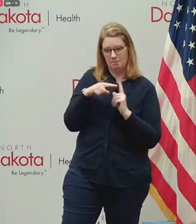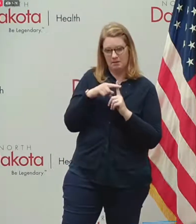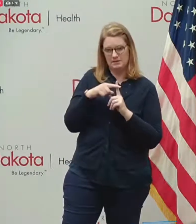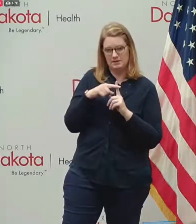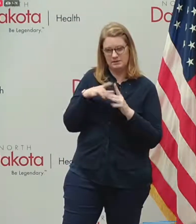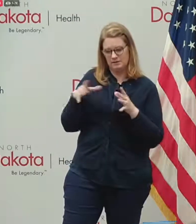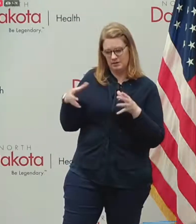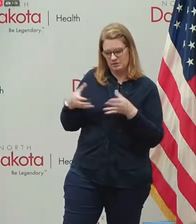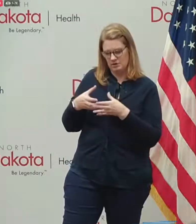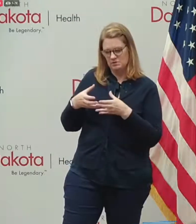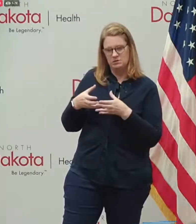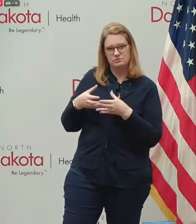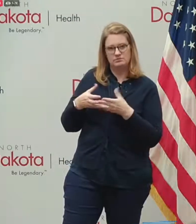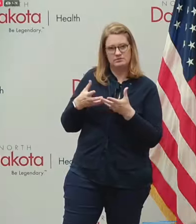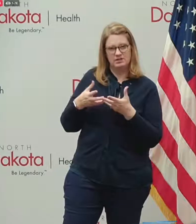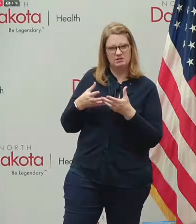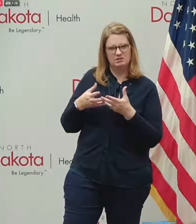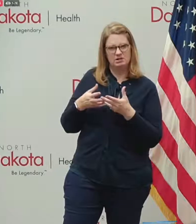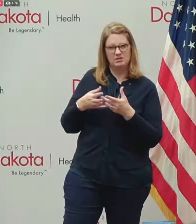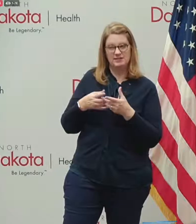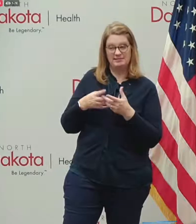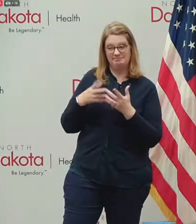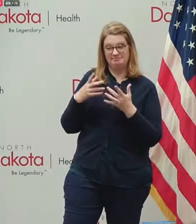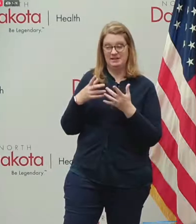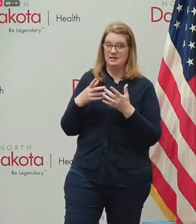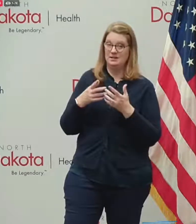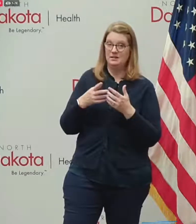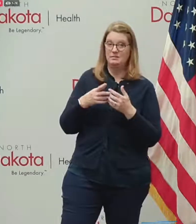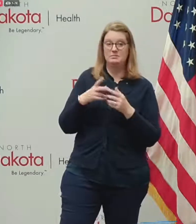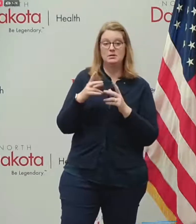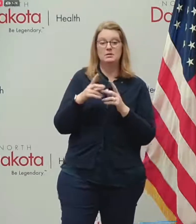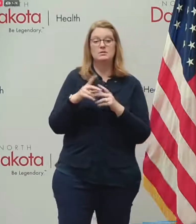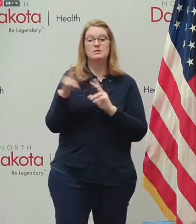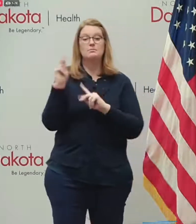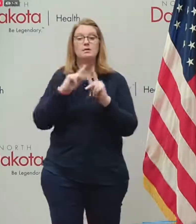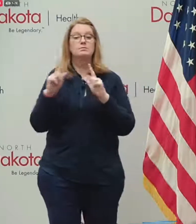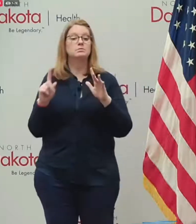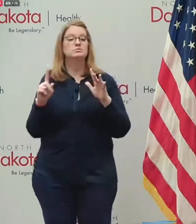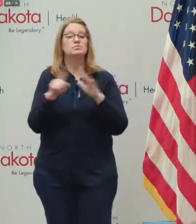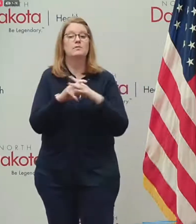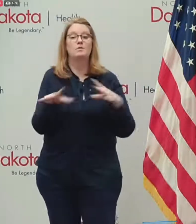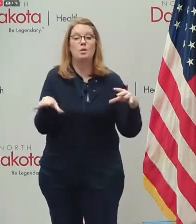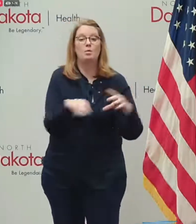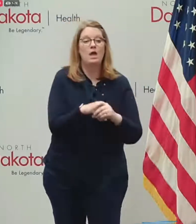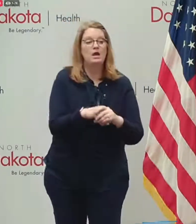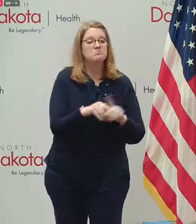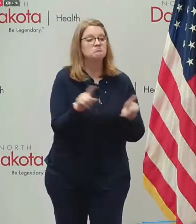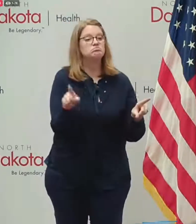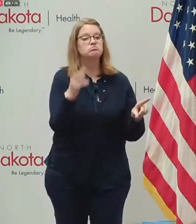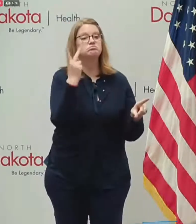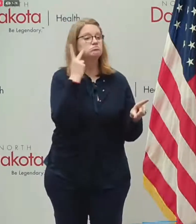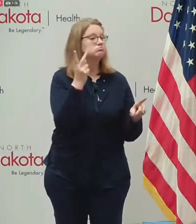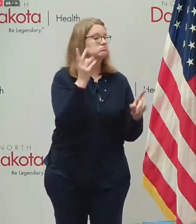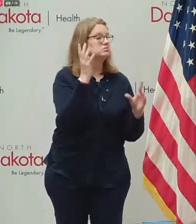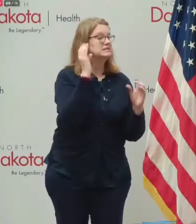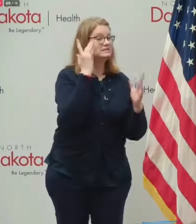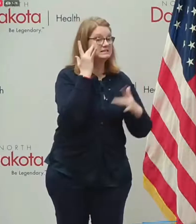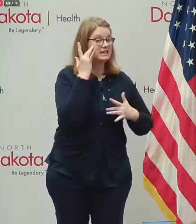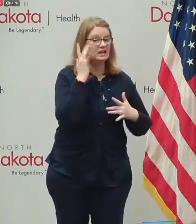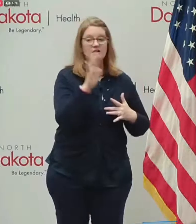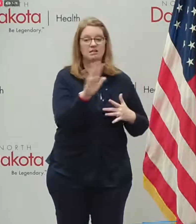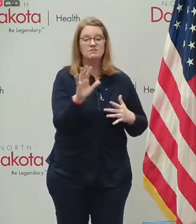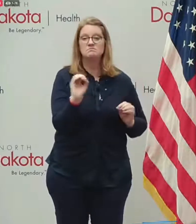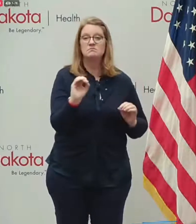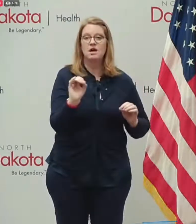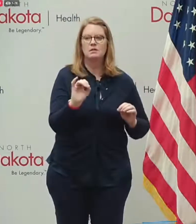contact tracing from funerals or weddings, that people didn't go to those, and they probably said, hey, I didn't see any sick people, I felt fine. And then, wow,